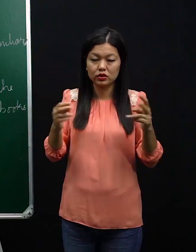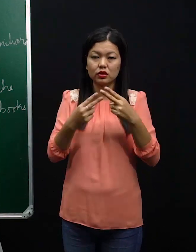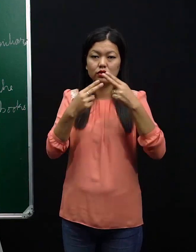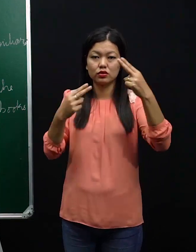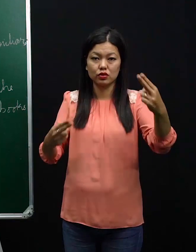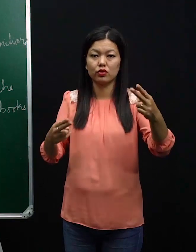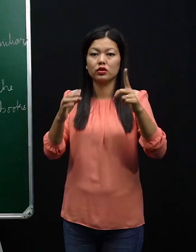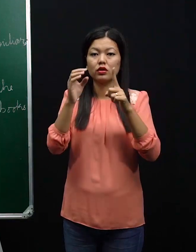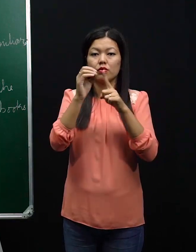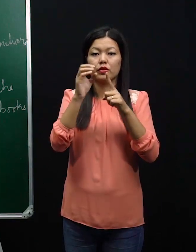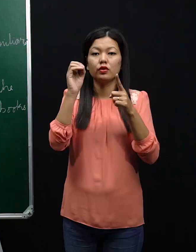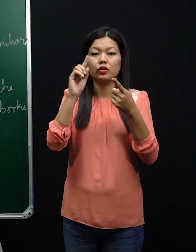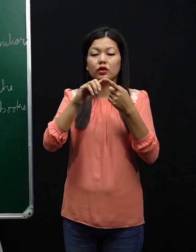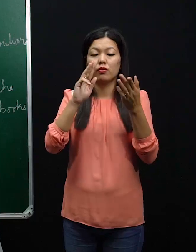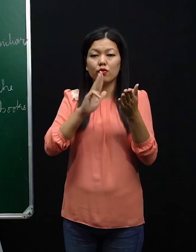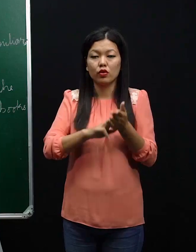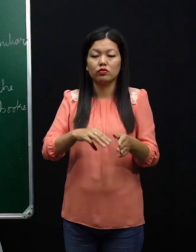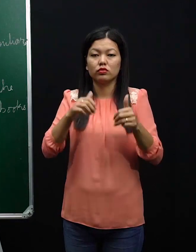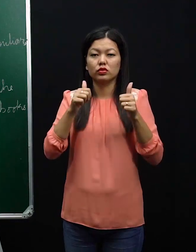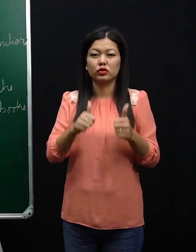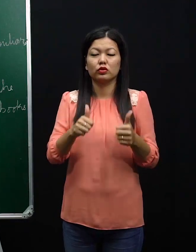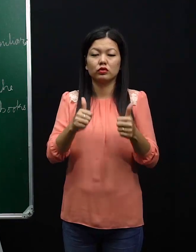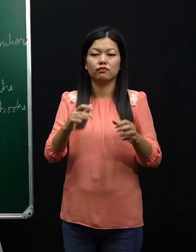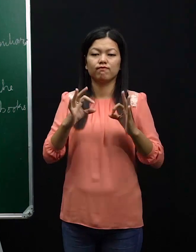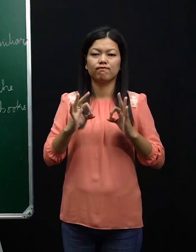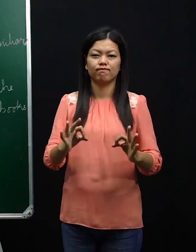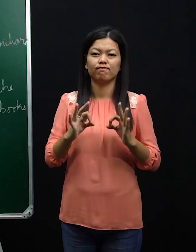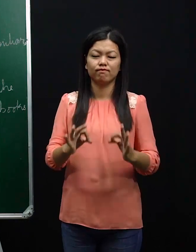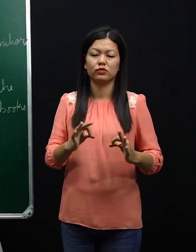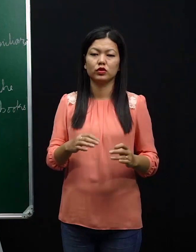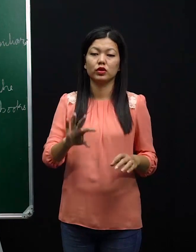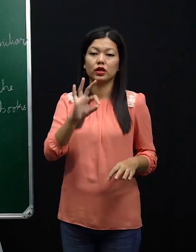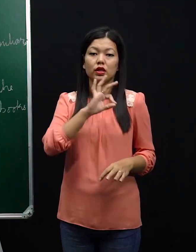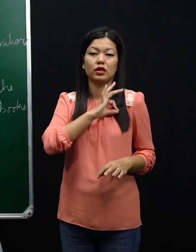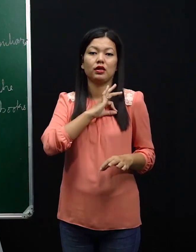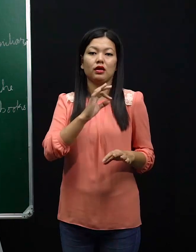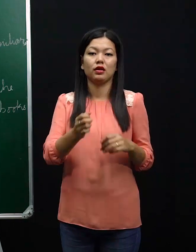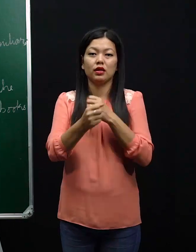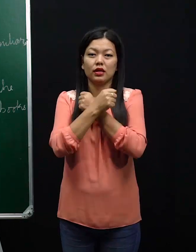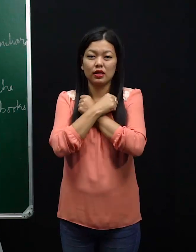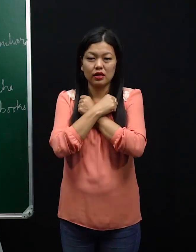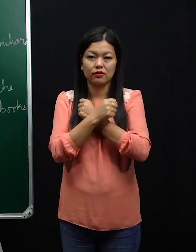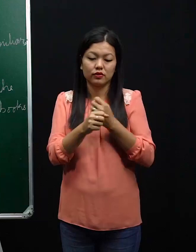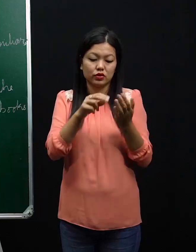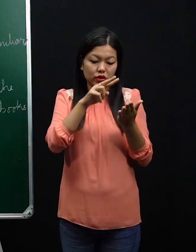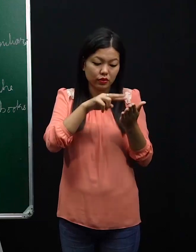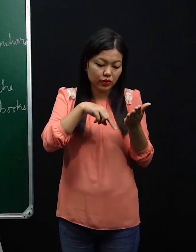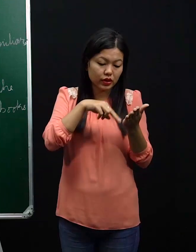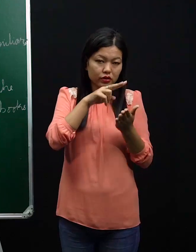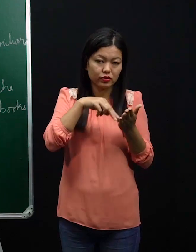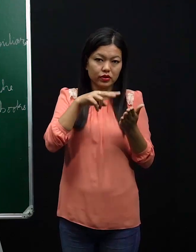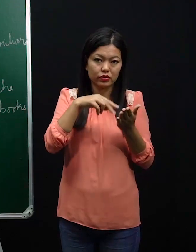could be able to write this type of poetry. That was the reason why he had been expecting to meet this